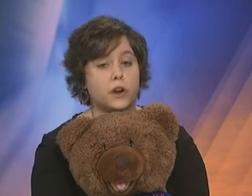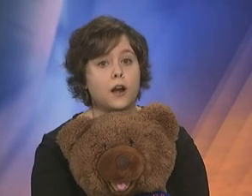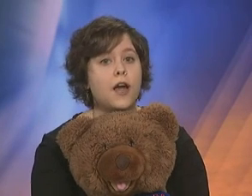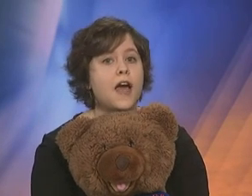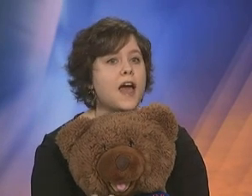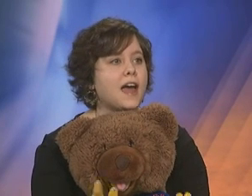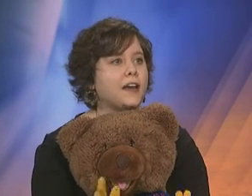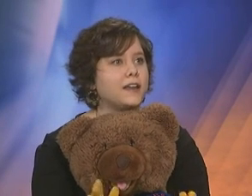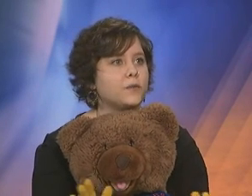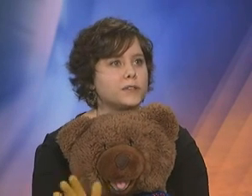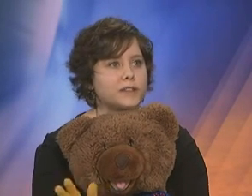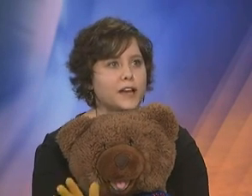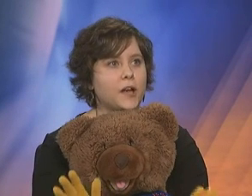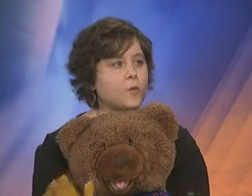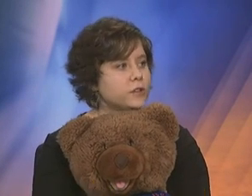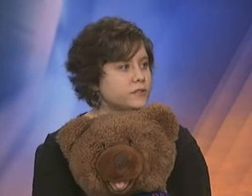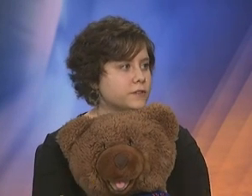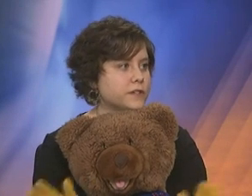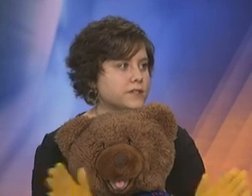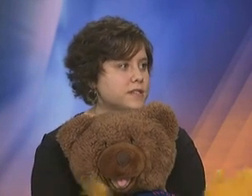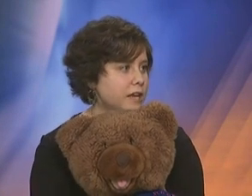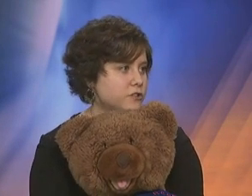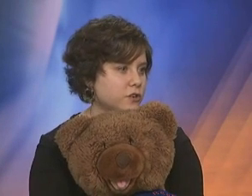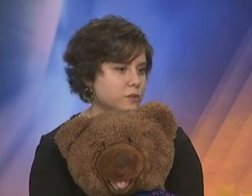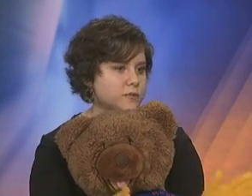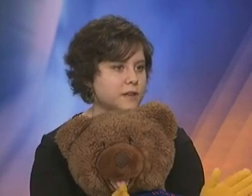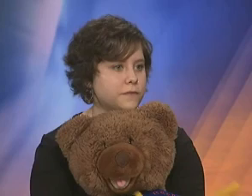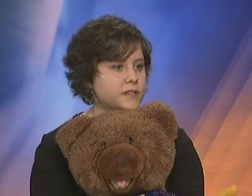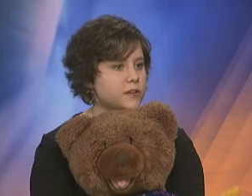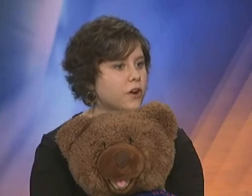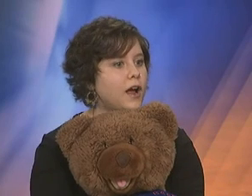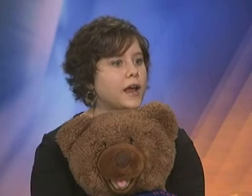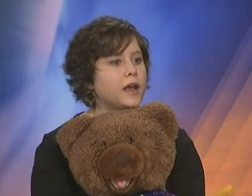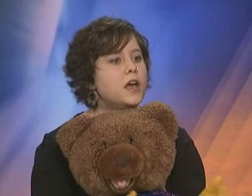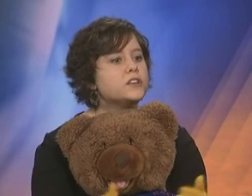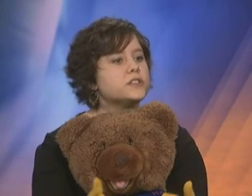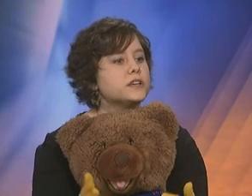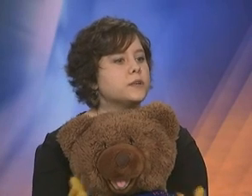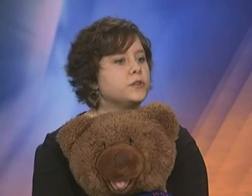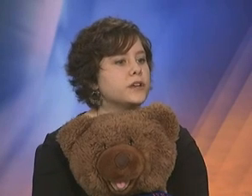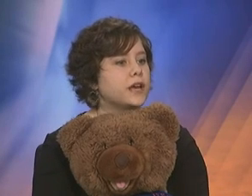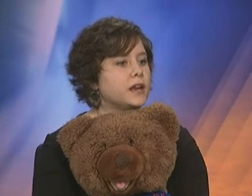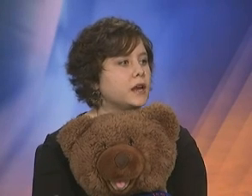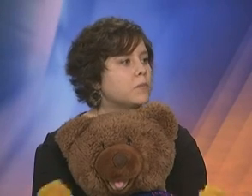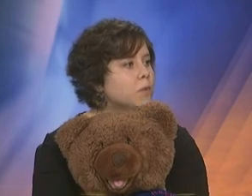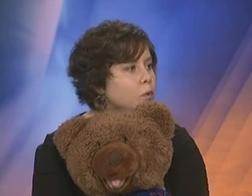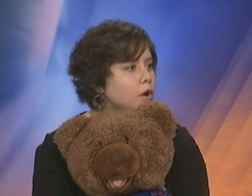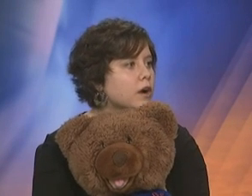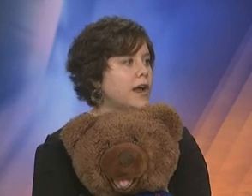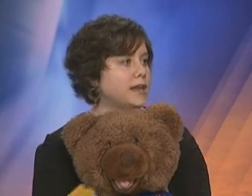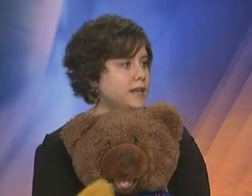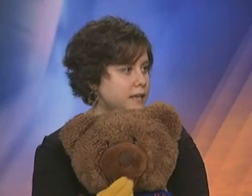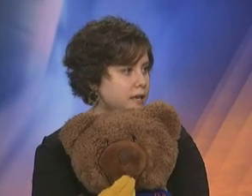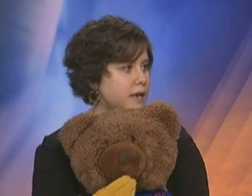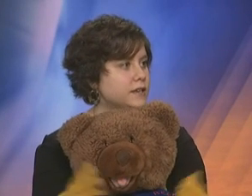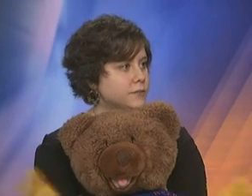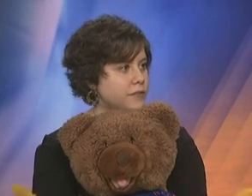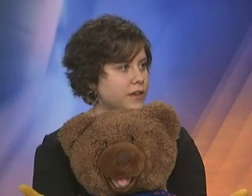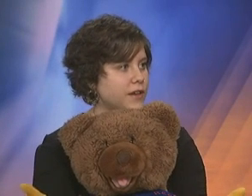her, and it was like a world of difference. Tantrums and fits and crying to then communicating more and eat and different